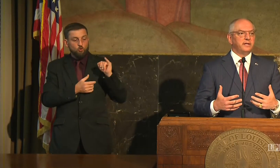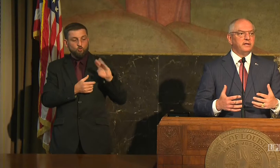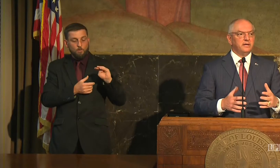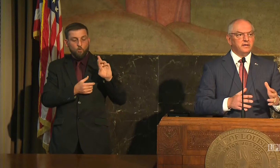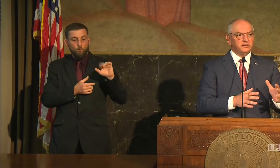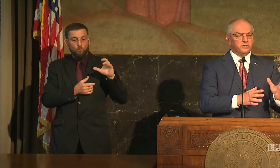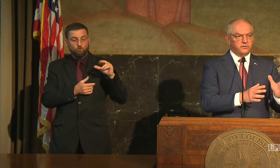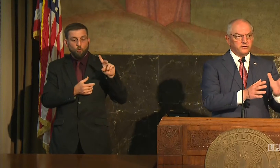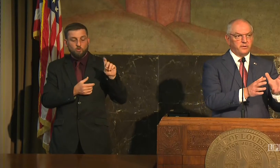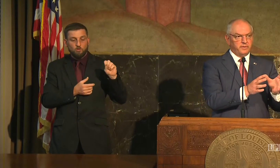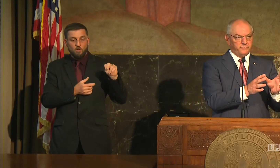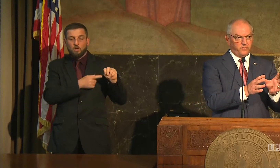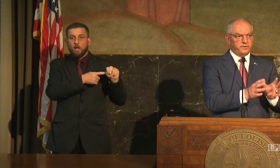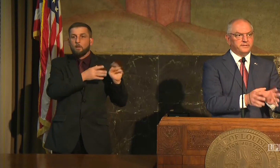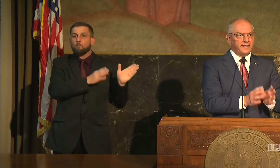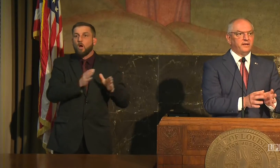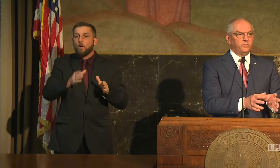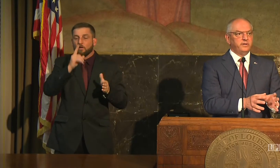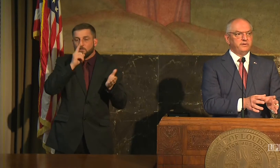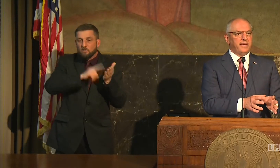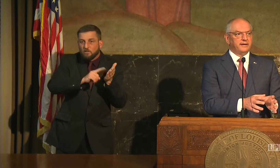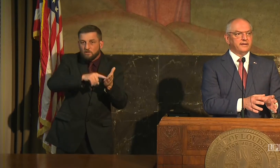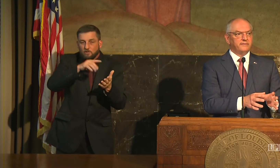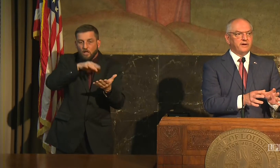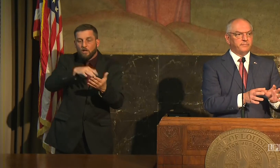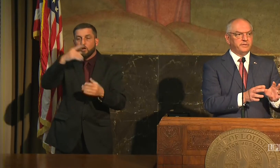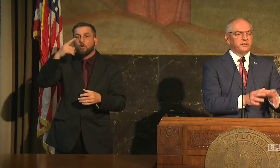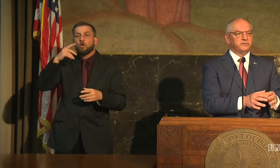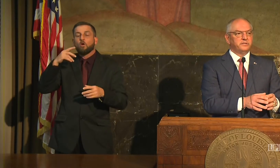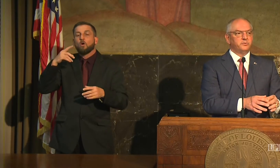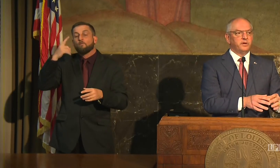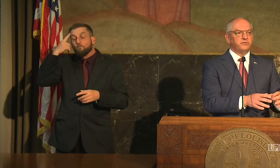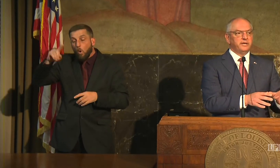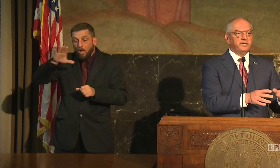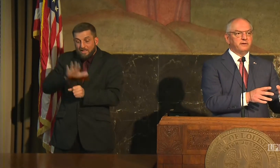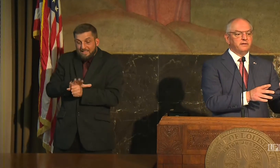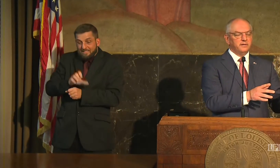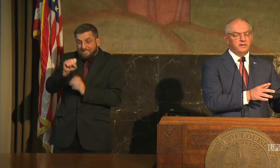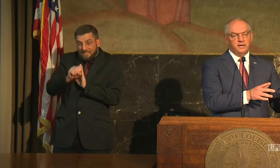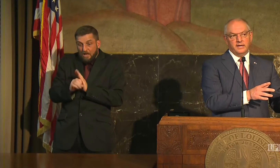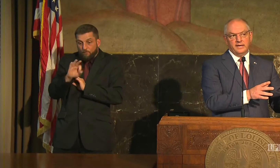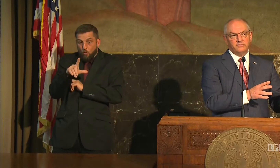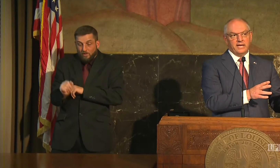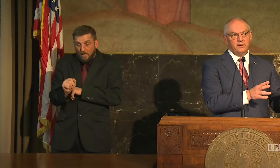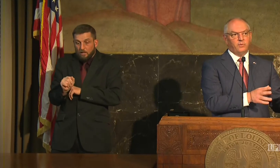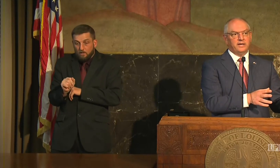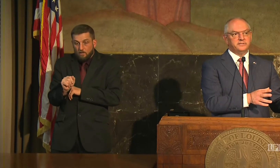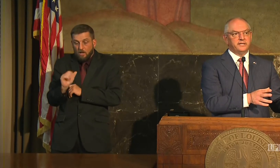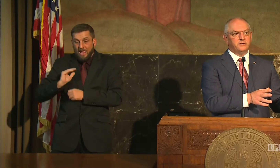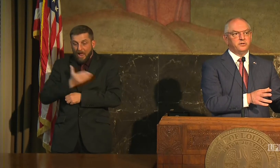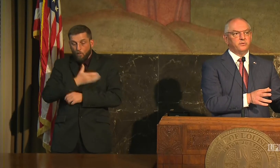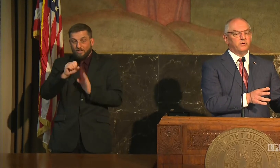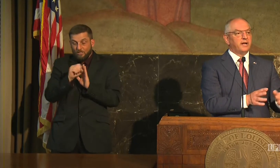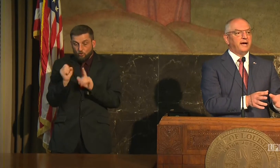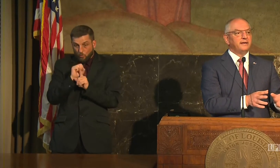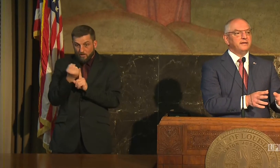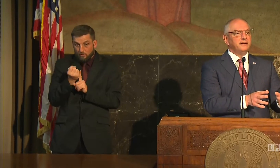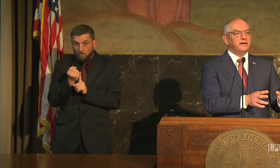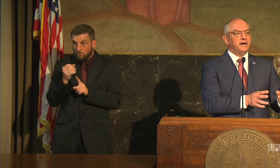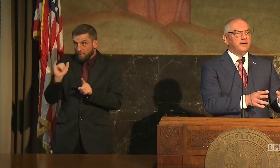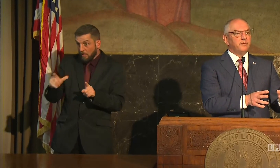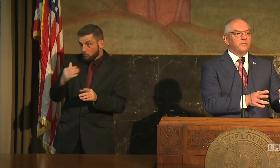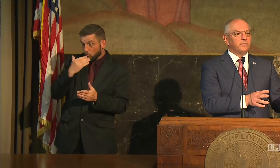preparing a study to determine for the state of Louisiana, given our particular situation here, is that a wise thing to do or